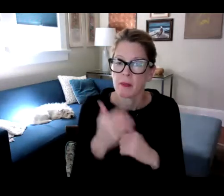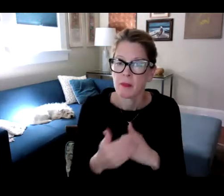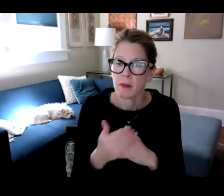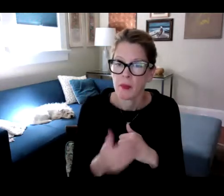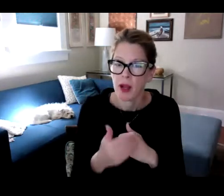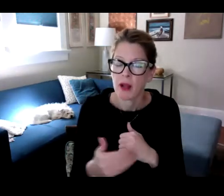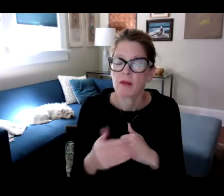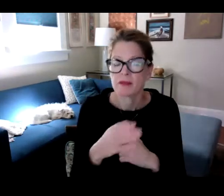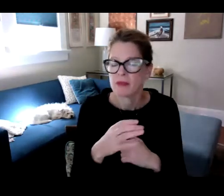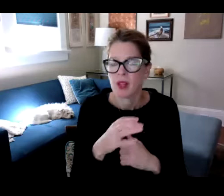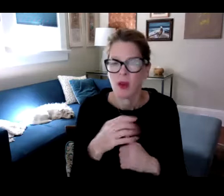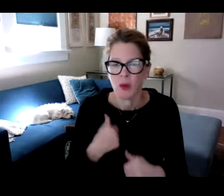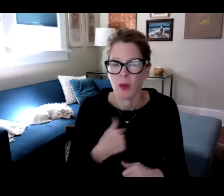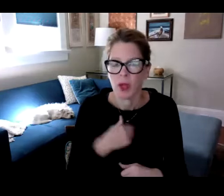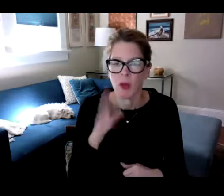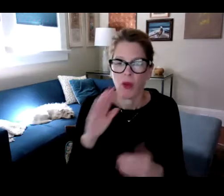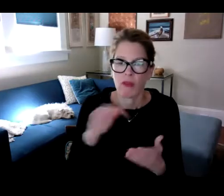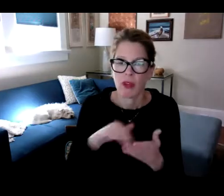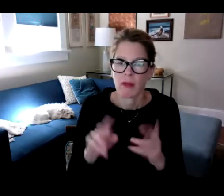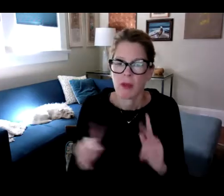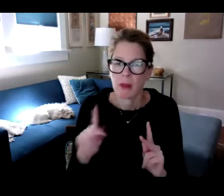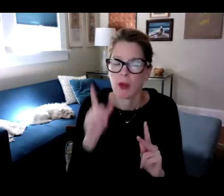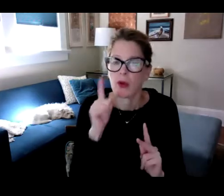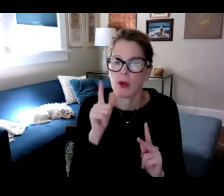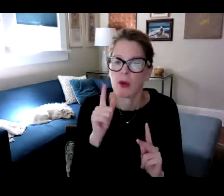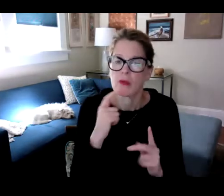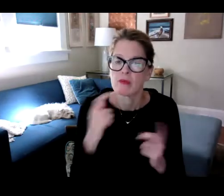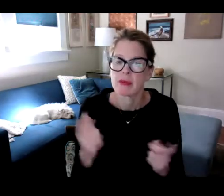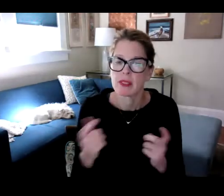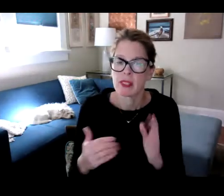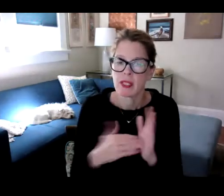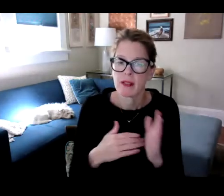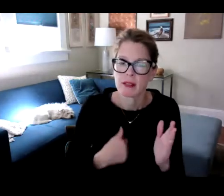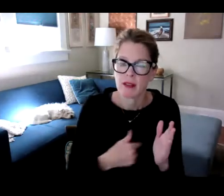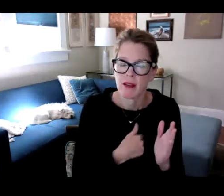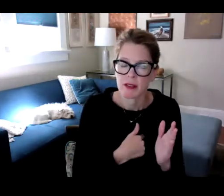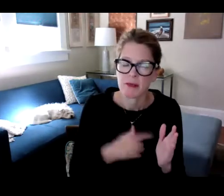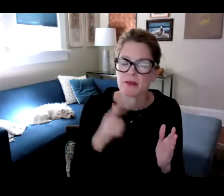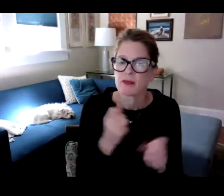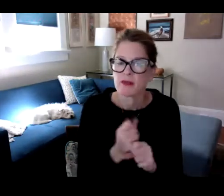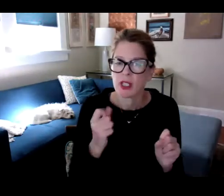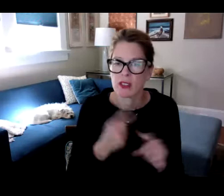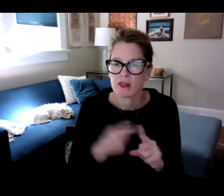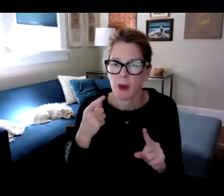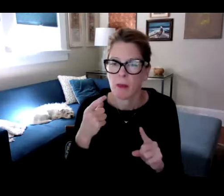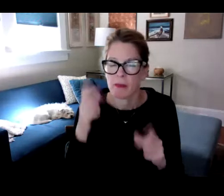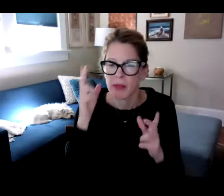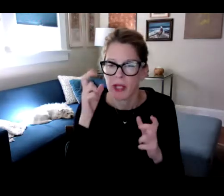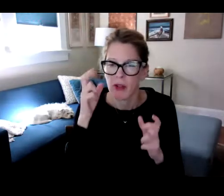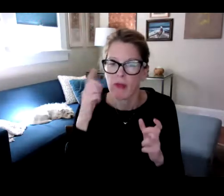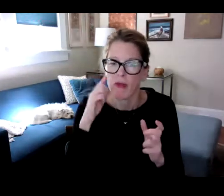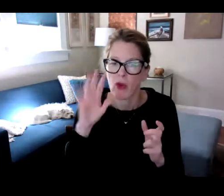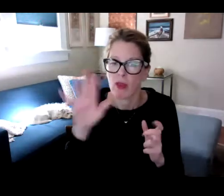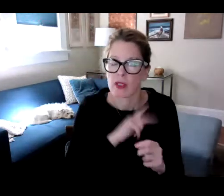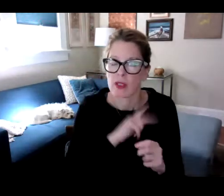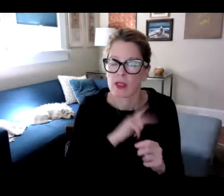those who trespass against us. And lead us not into temptation, but deliver us from evil. For thine is the